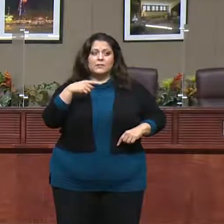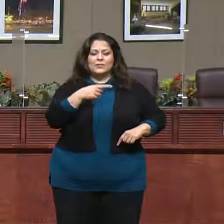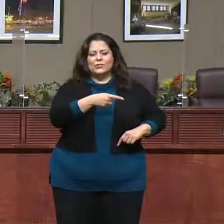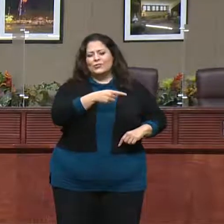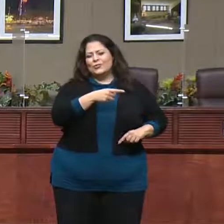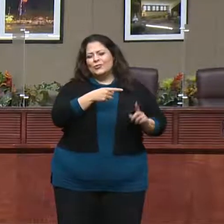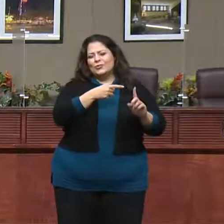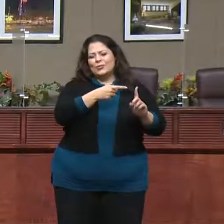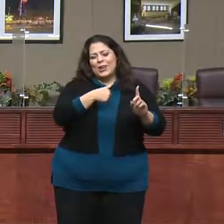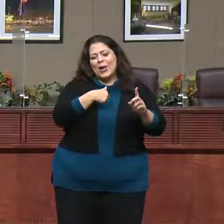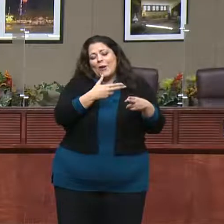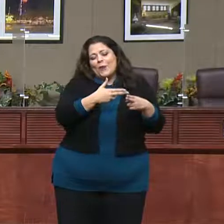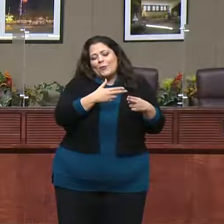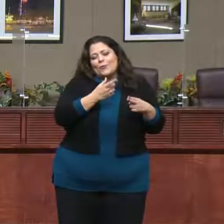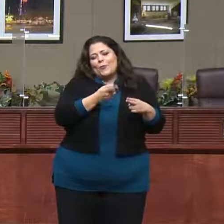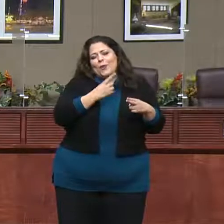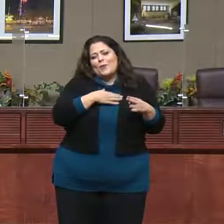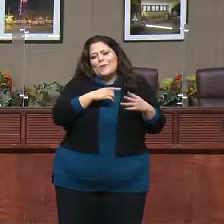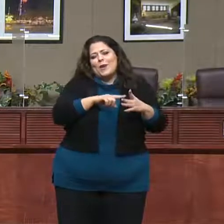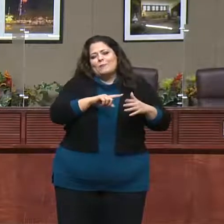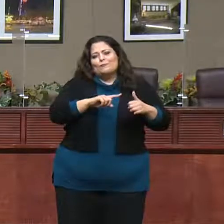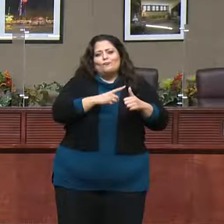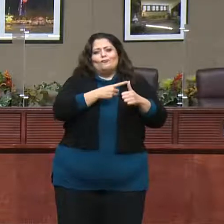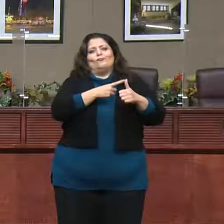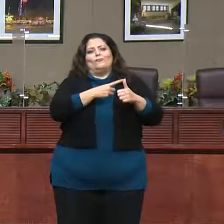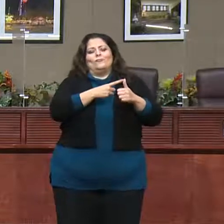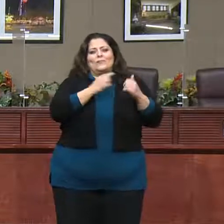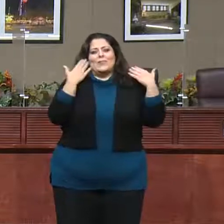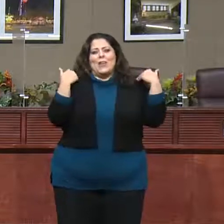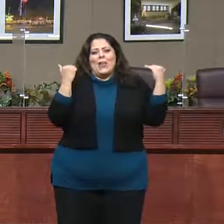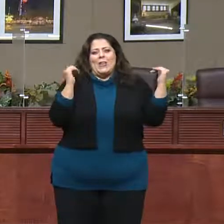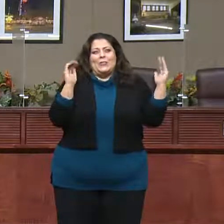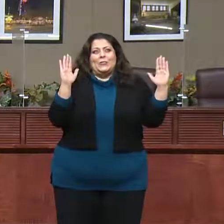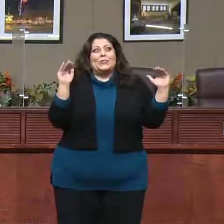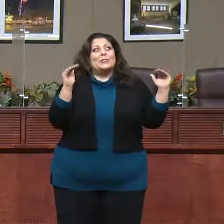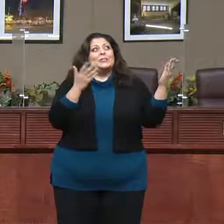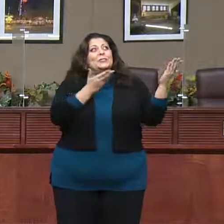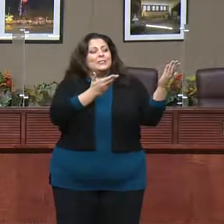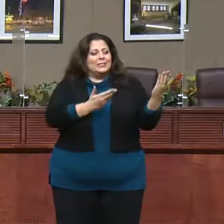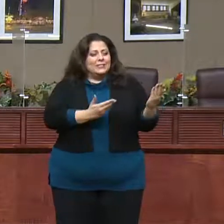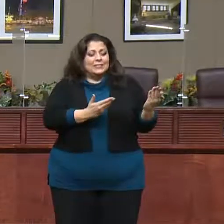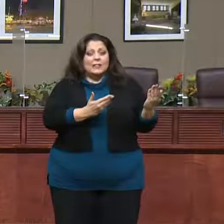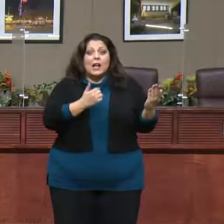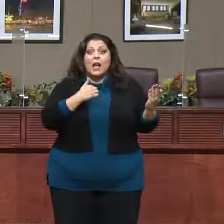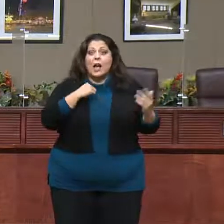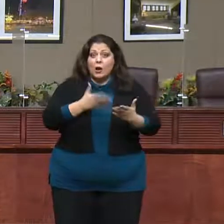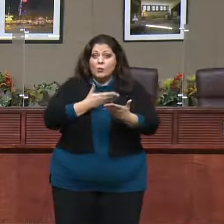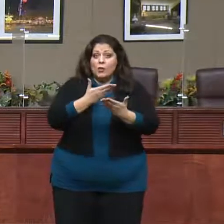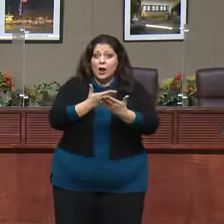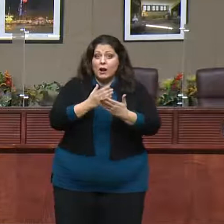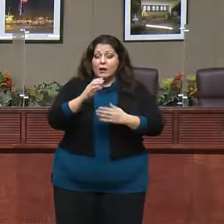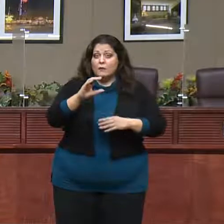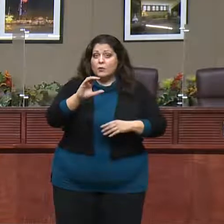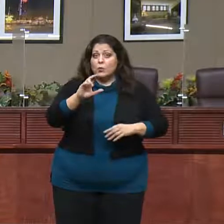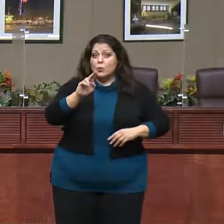angels. Helped us a lot when we arrived from Cuba. A wonderful Puerto Rican that